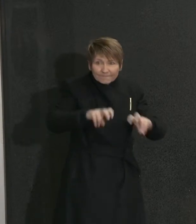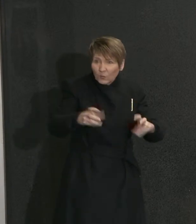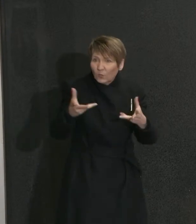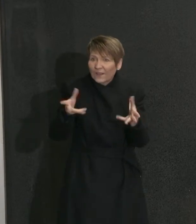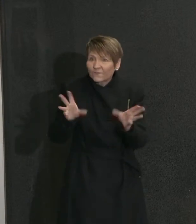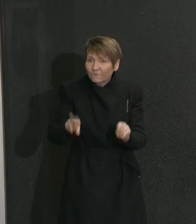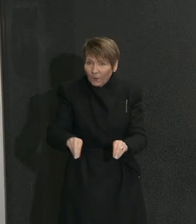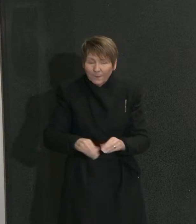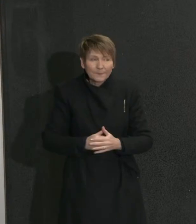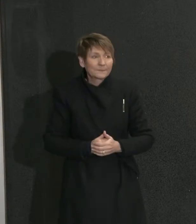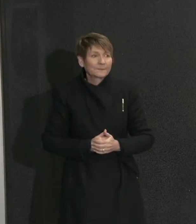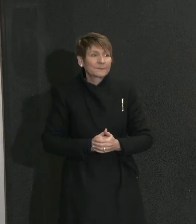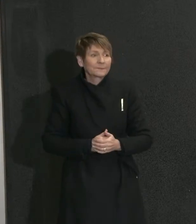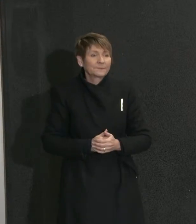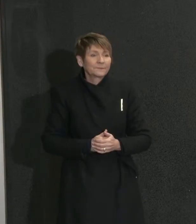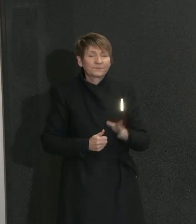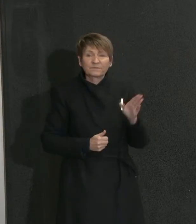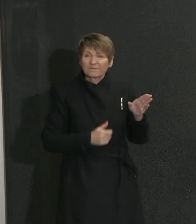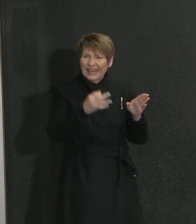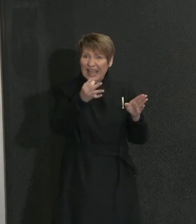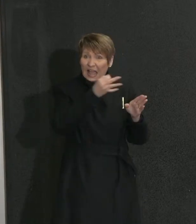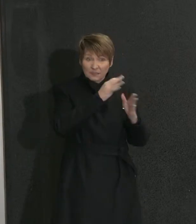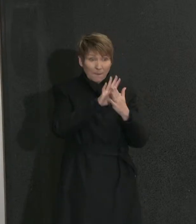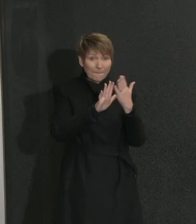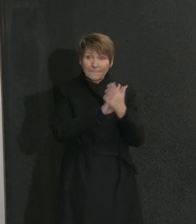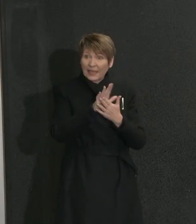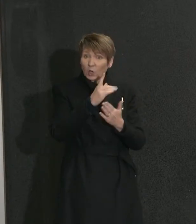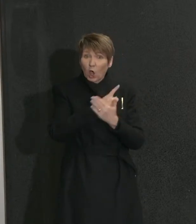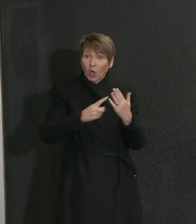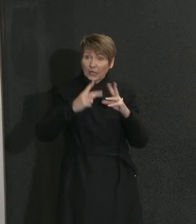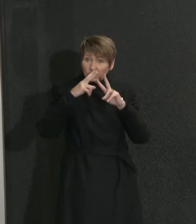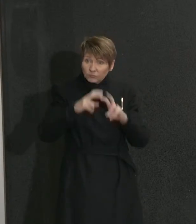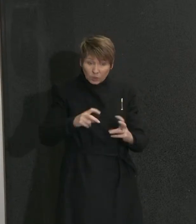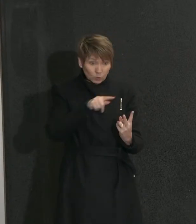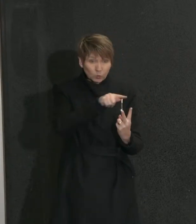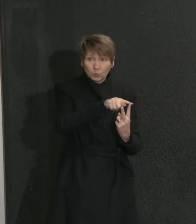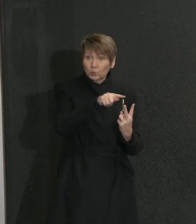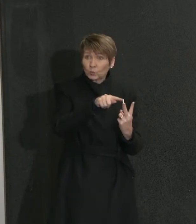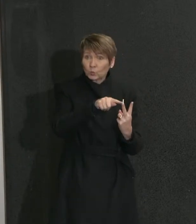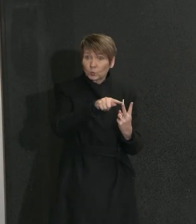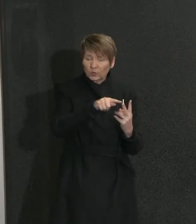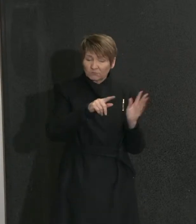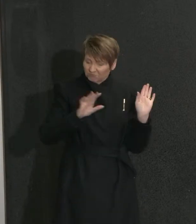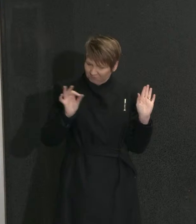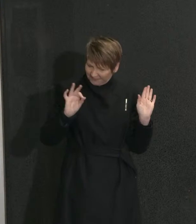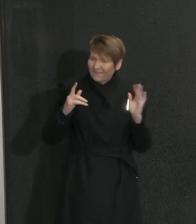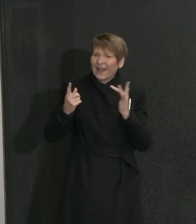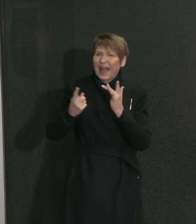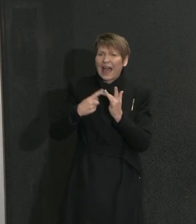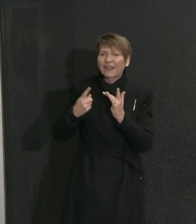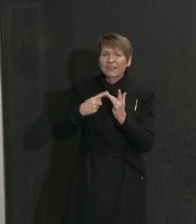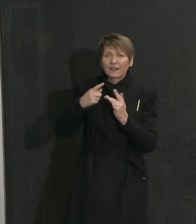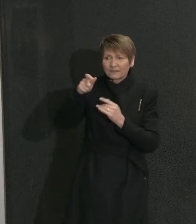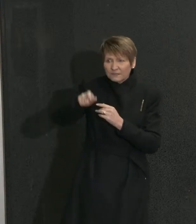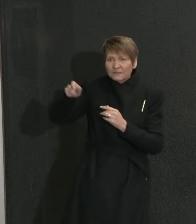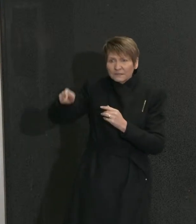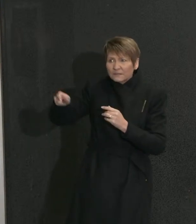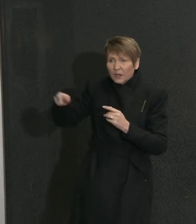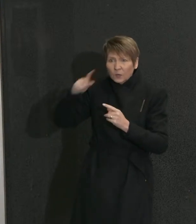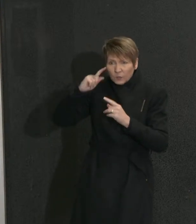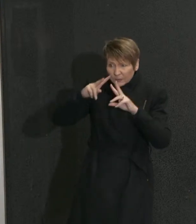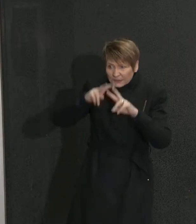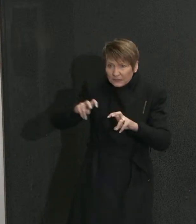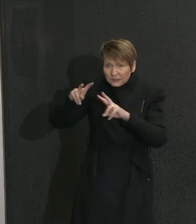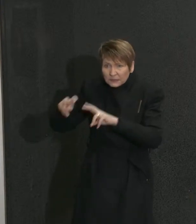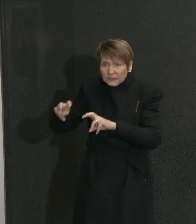of inquiry? No, there's multiple lines of inquiry. Can you shed some light on some others? No, I can't actually. Jerome might be able to, but in